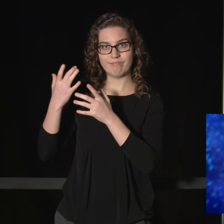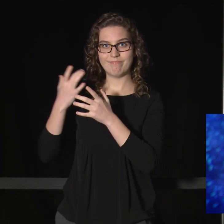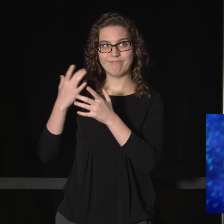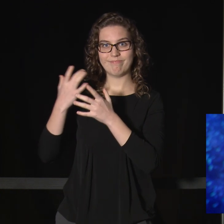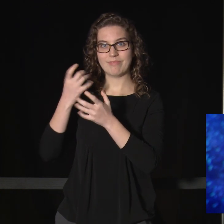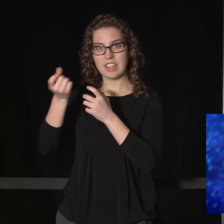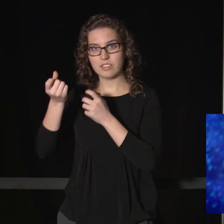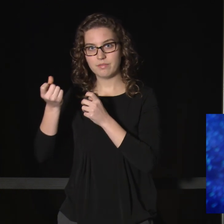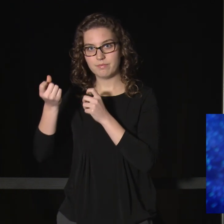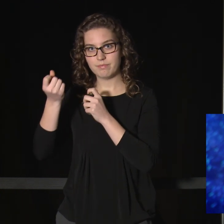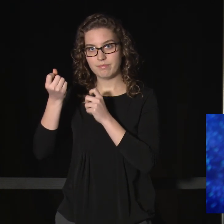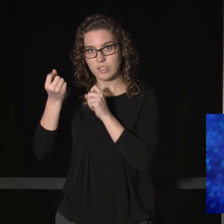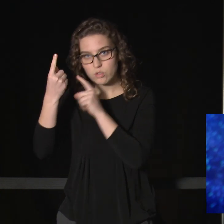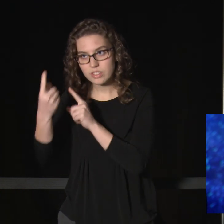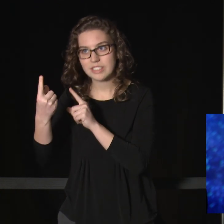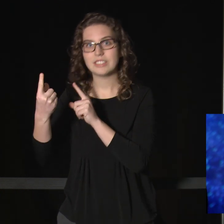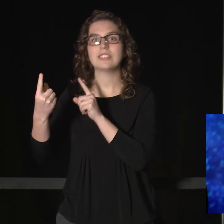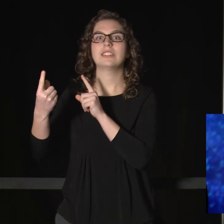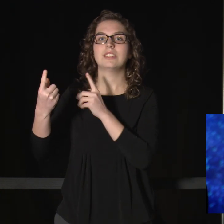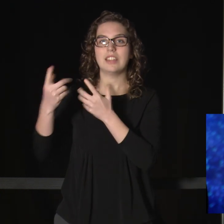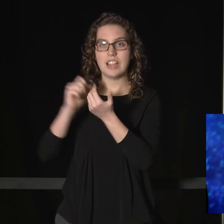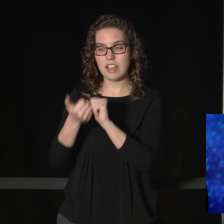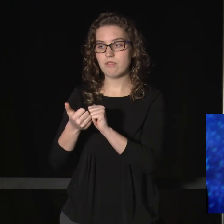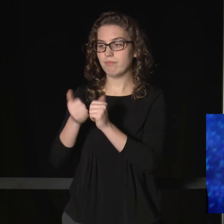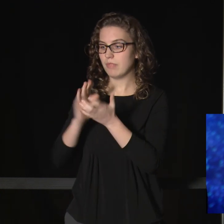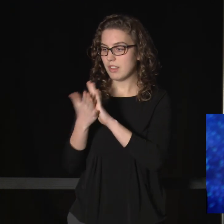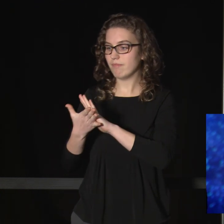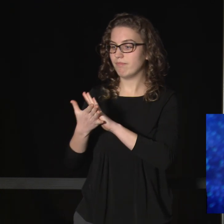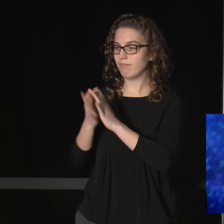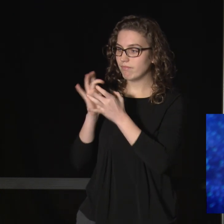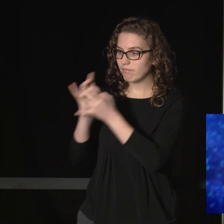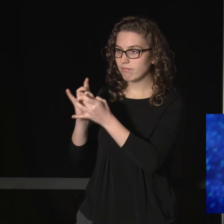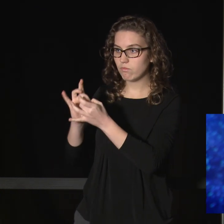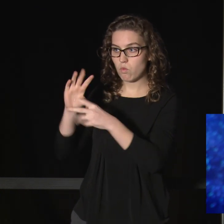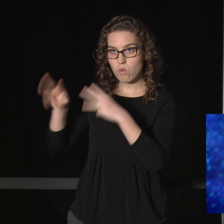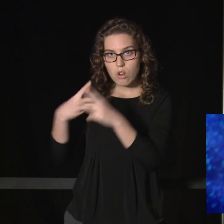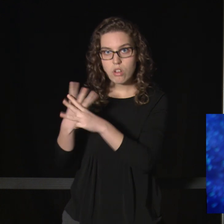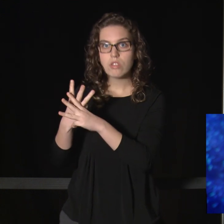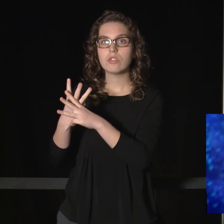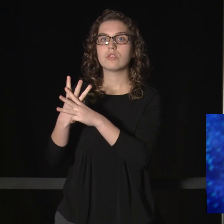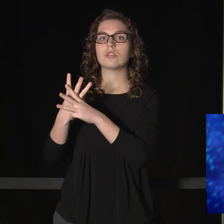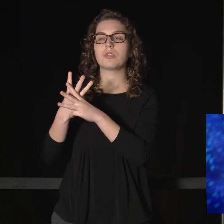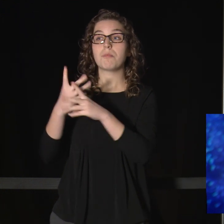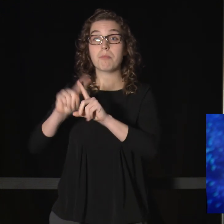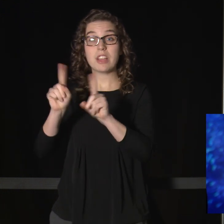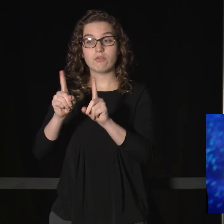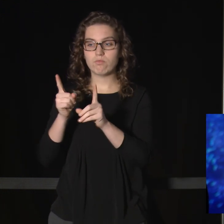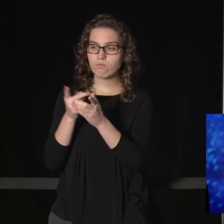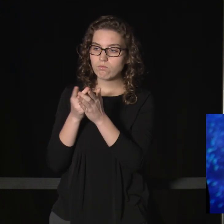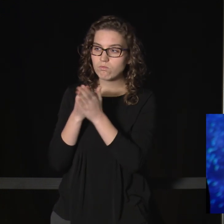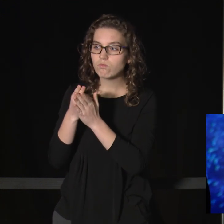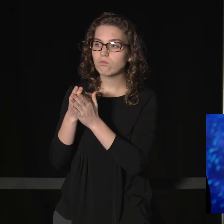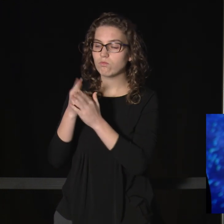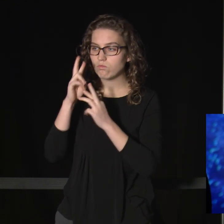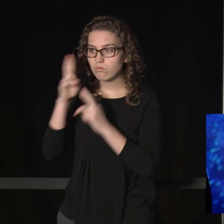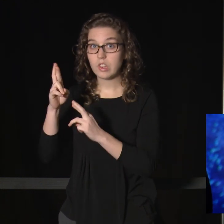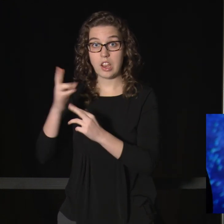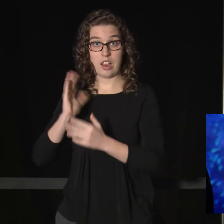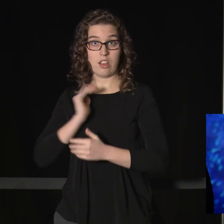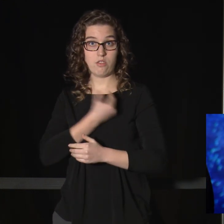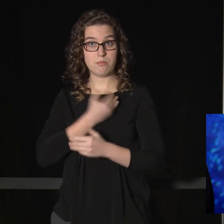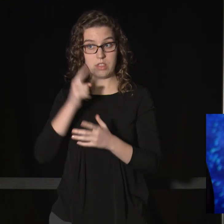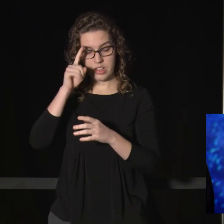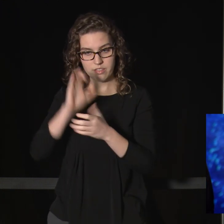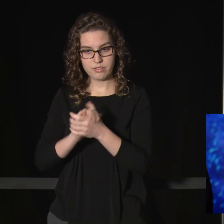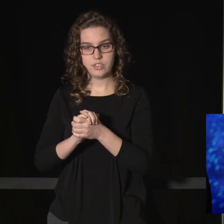How do we be relevant in the world, yet be true to what we believe? And we're also going to talk about entrepreneurship. I know there are